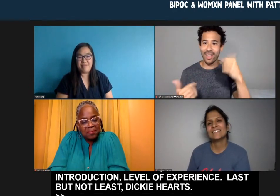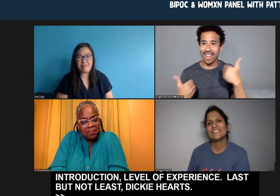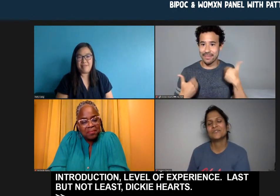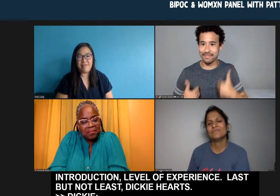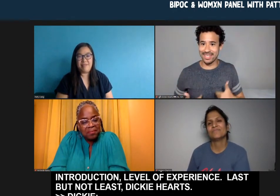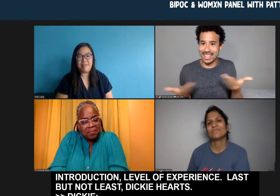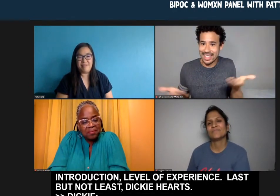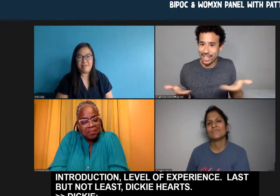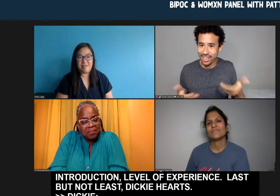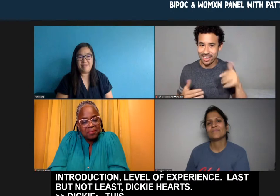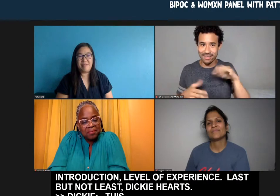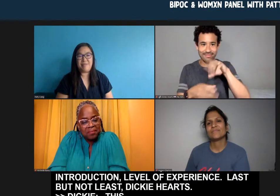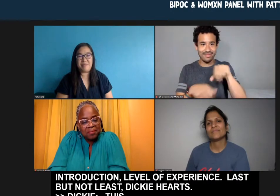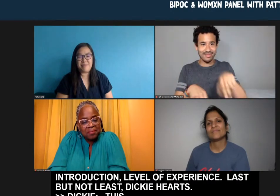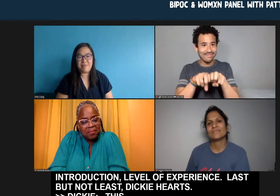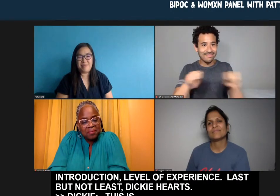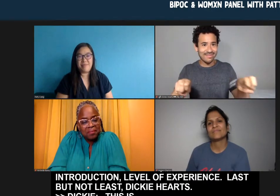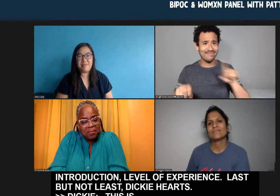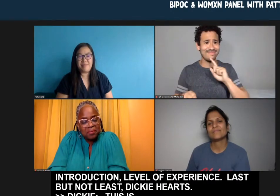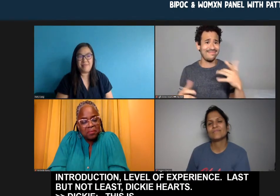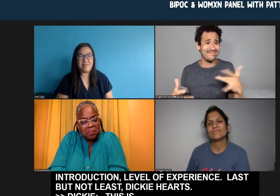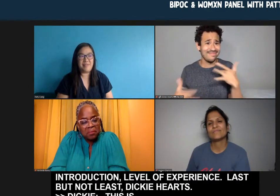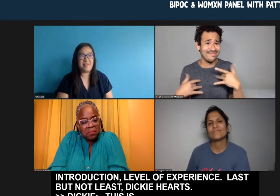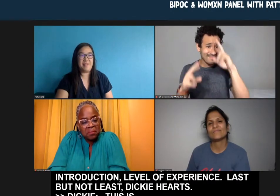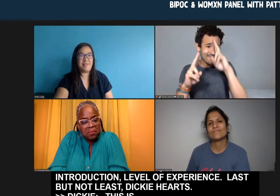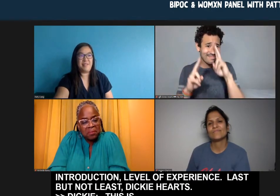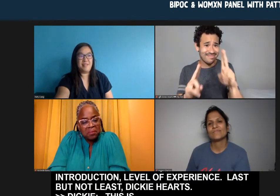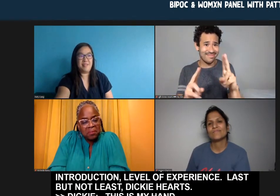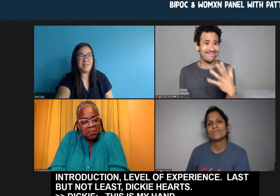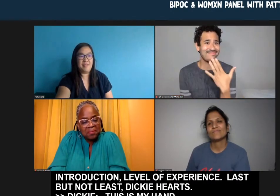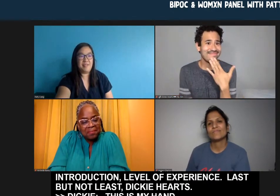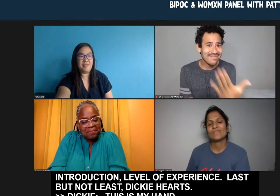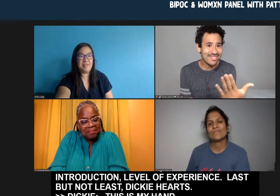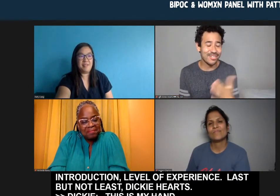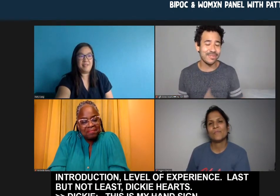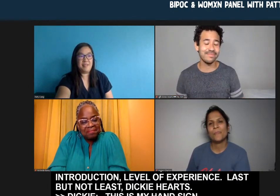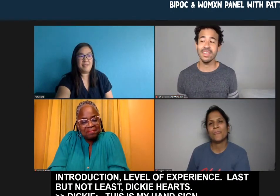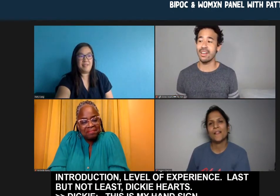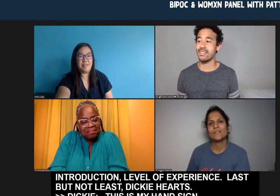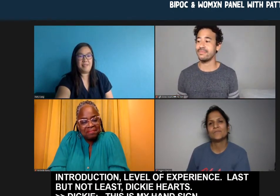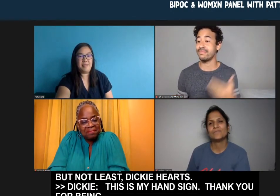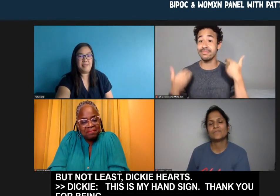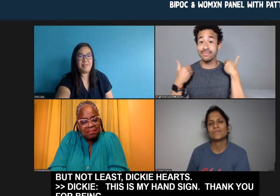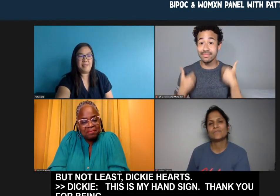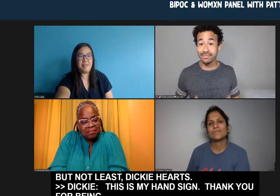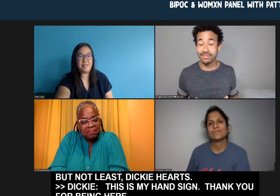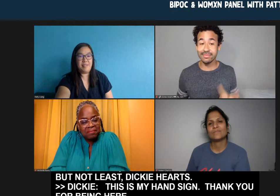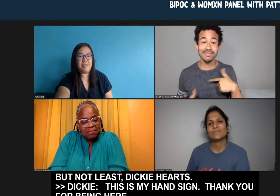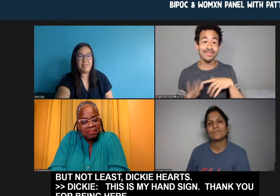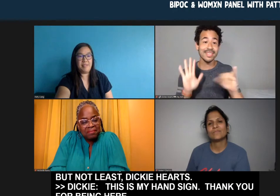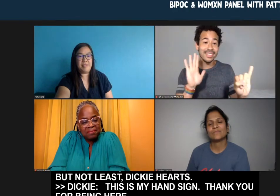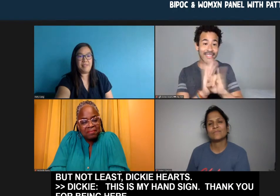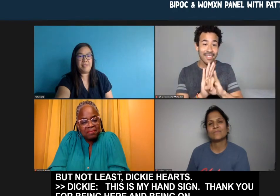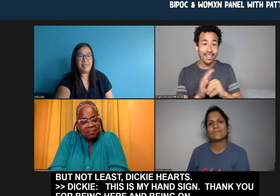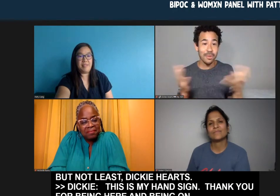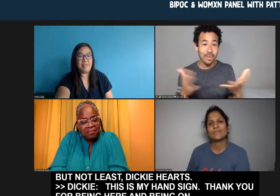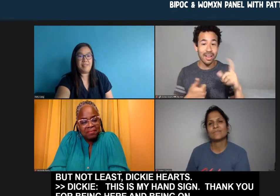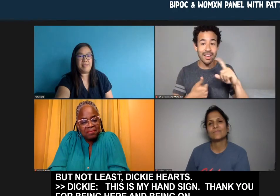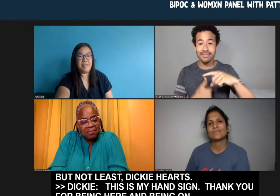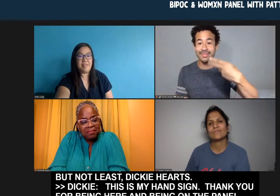shape on the chest. So thank you so much for having me here today and being involved on this panel. I'm really thrilled and feel very honored. Thank you so much. I